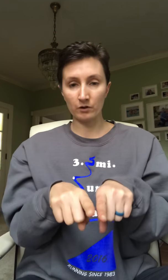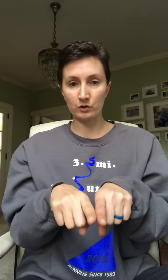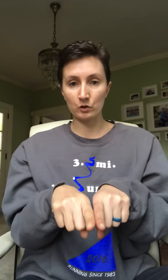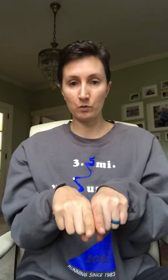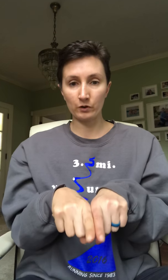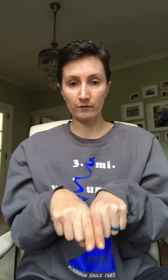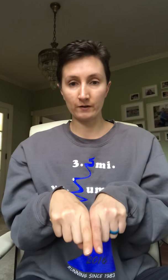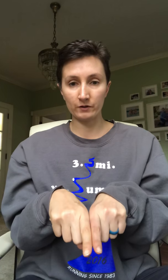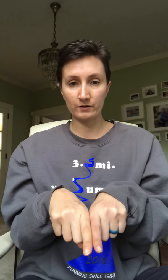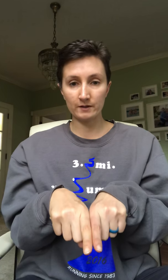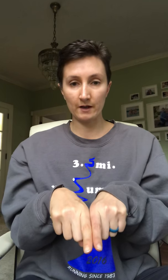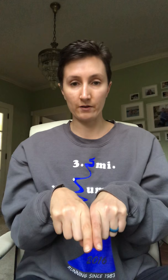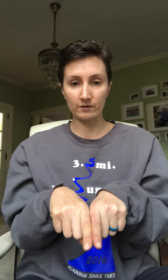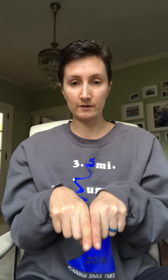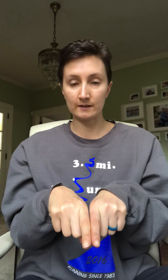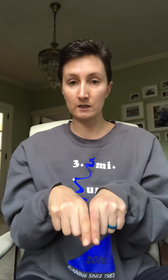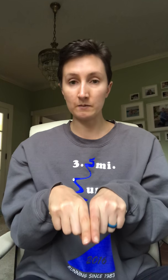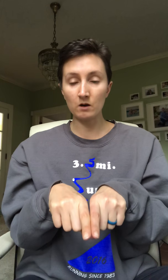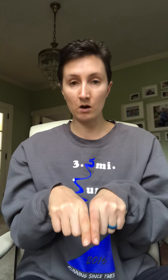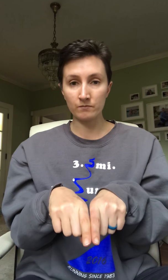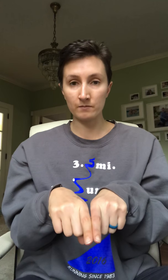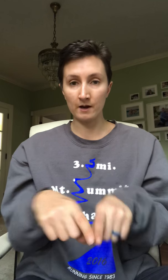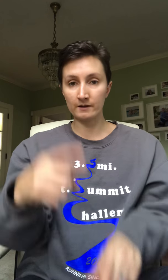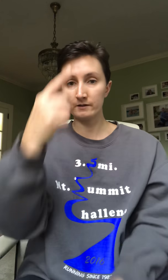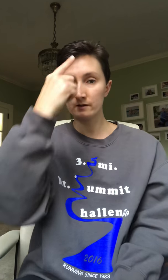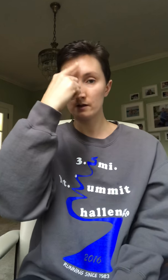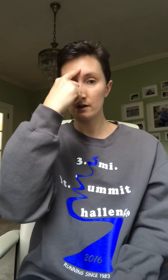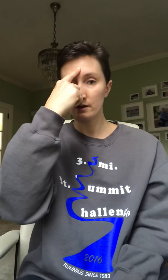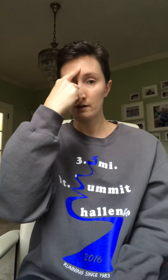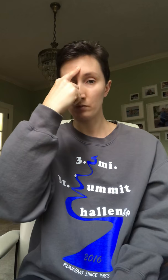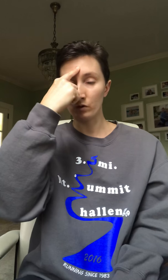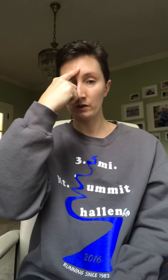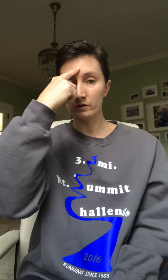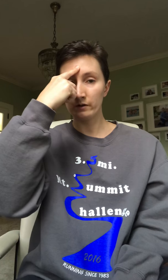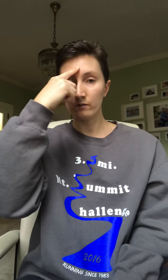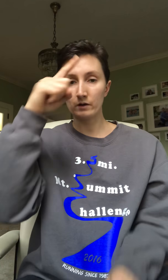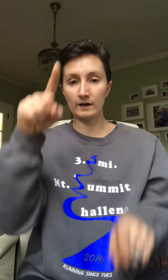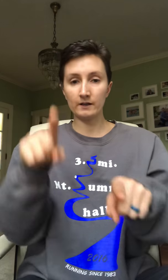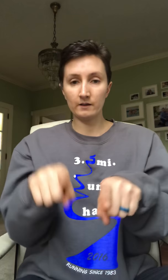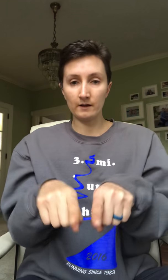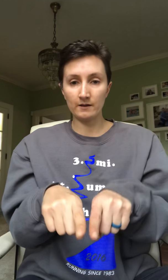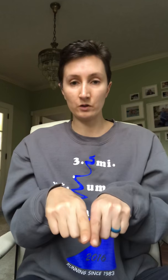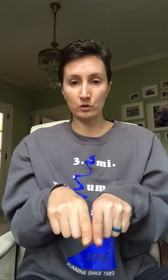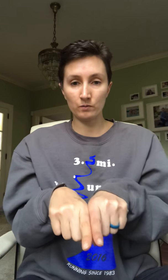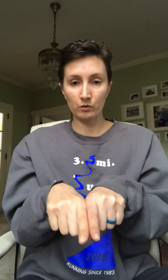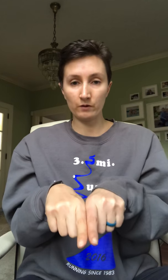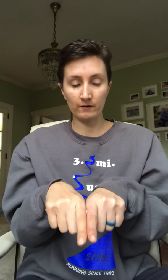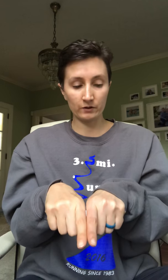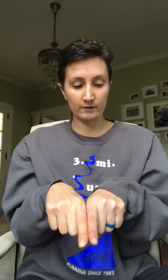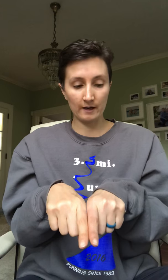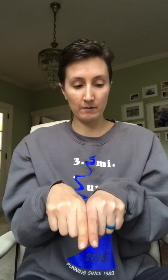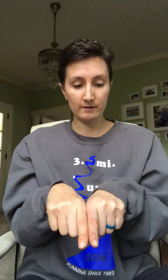our 2 pointer fingers together. So that's going to be compromise, pointing to our forehead and then 2 pointer fingers side by